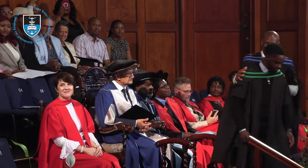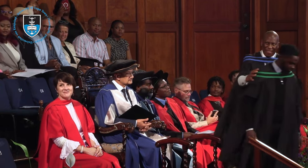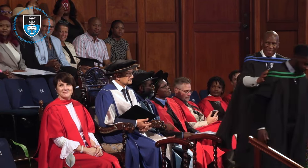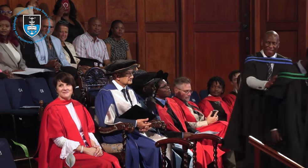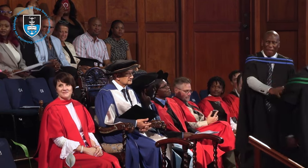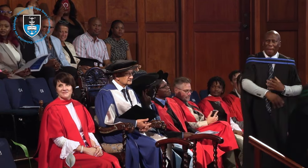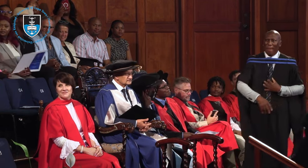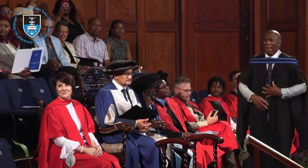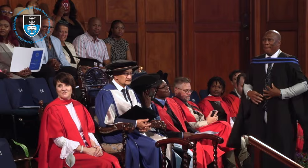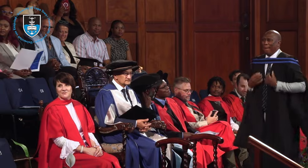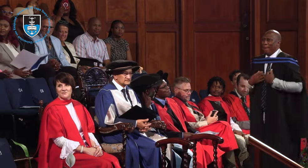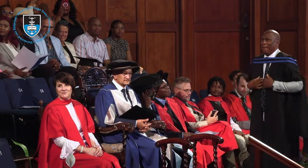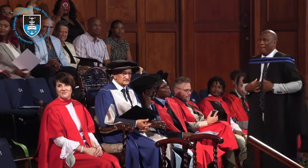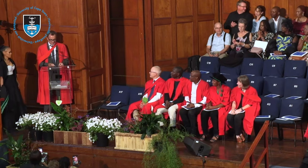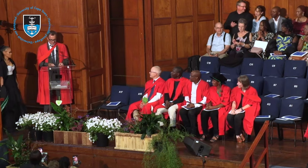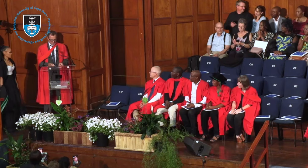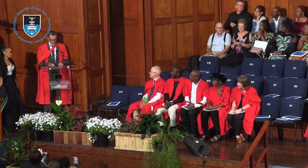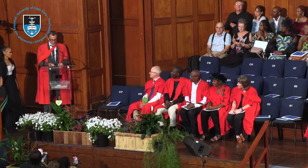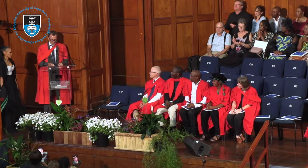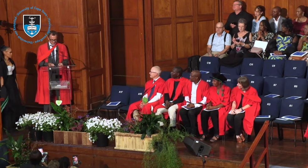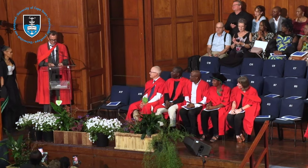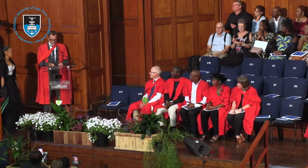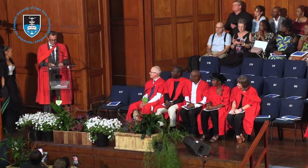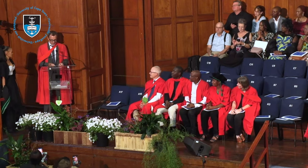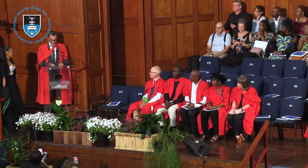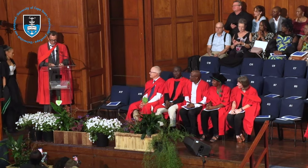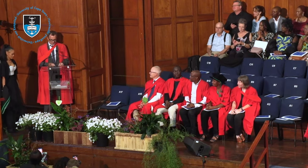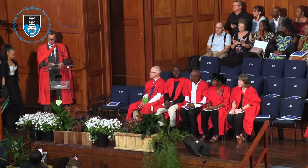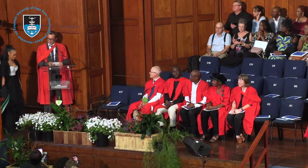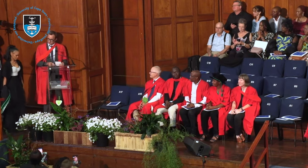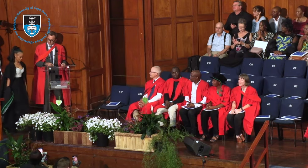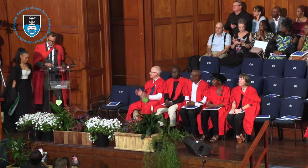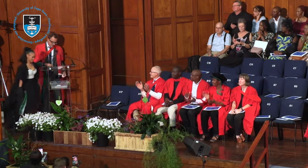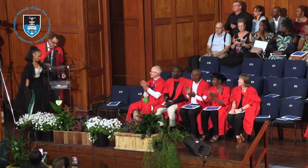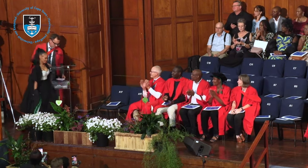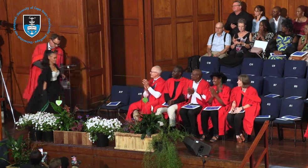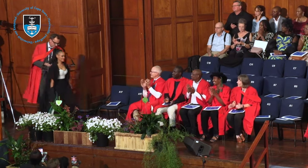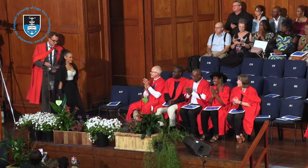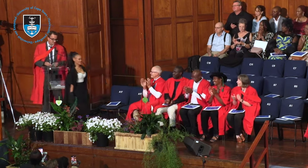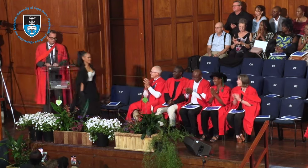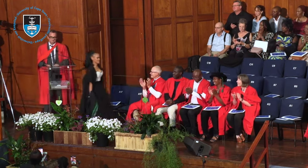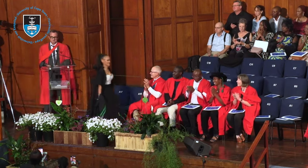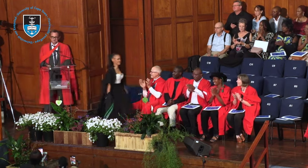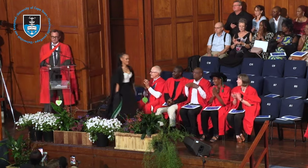For the Bachelor of Science, Honours and Property Studies, Realeboja Lekoma.